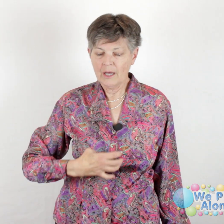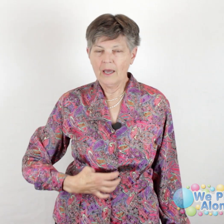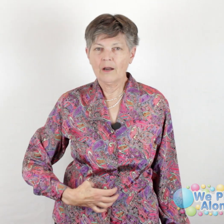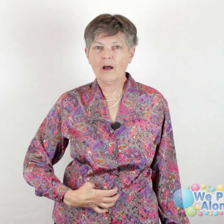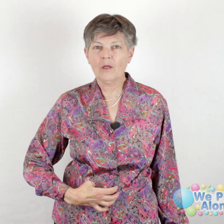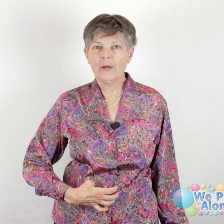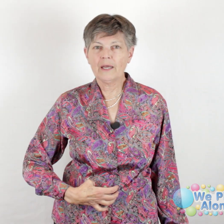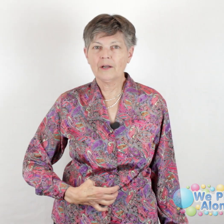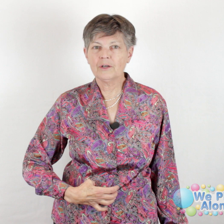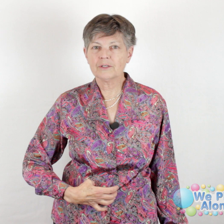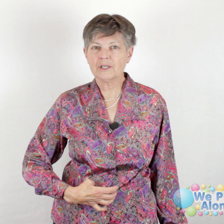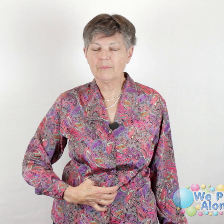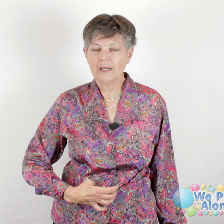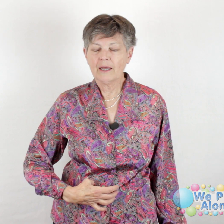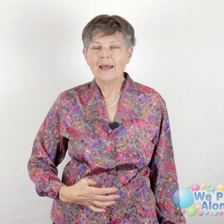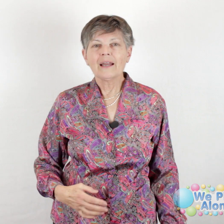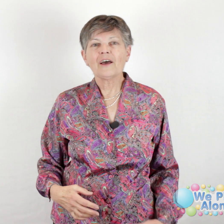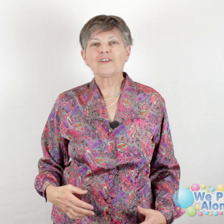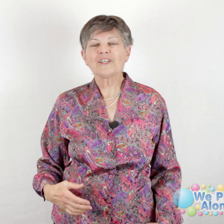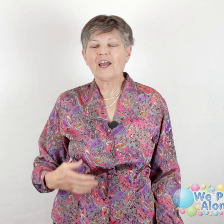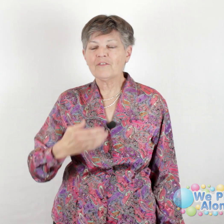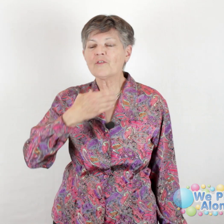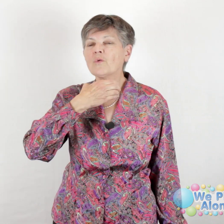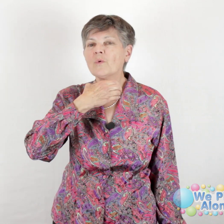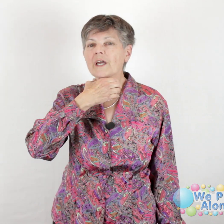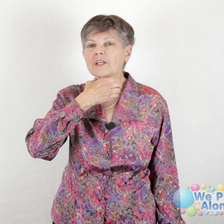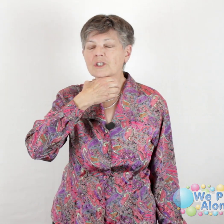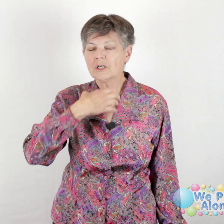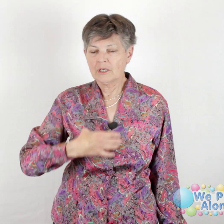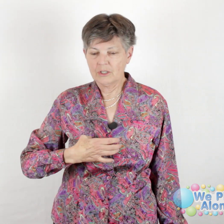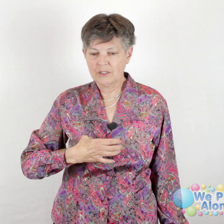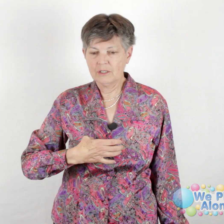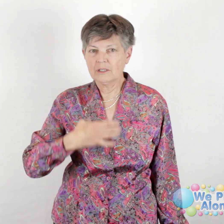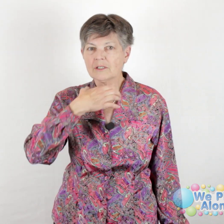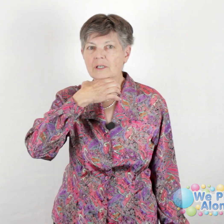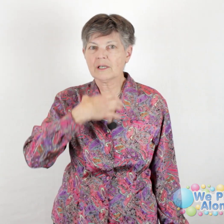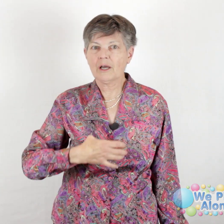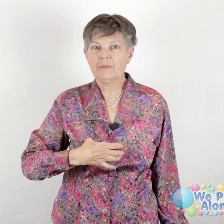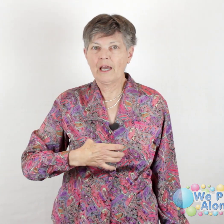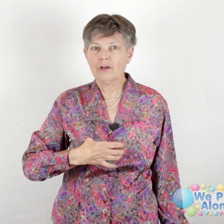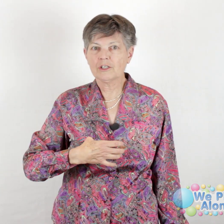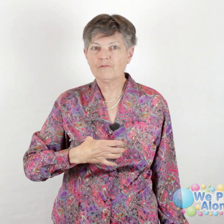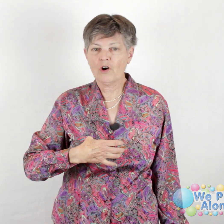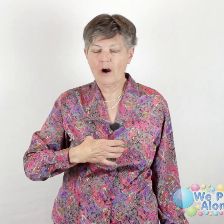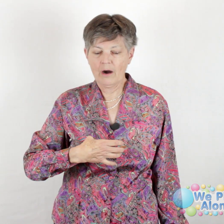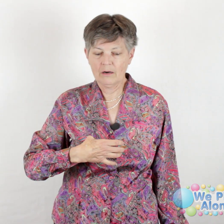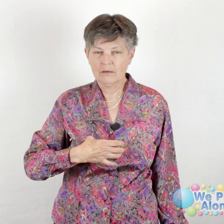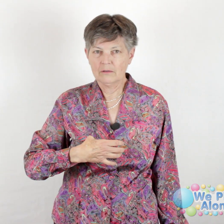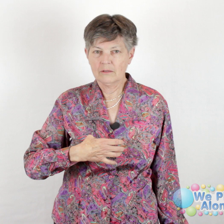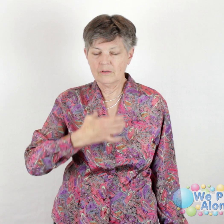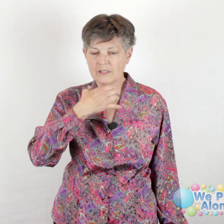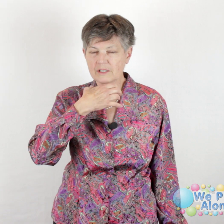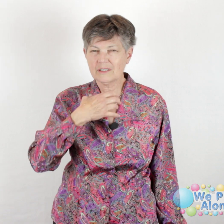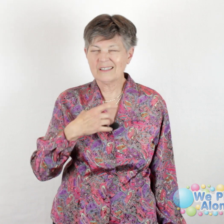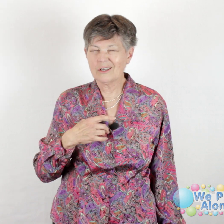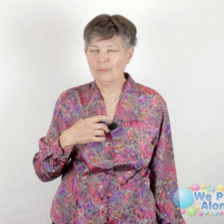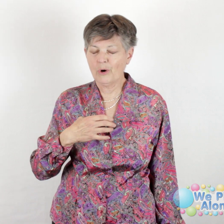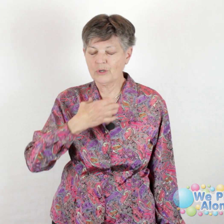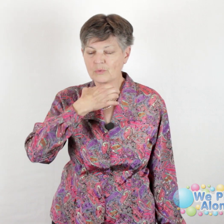and all the way down to your stomach. Now the sign for wish just doesn't come down as far. This is just a little bonus